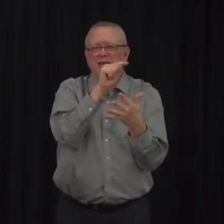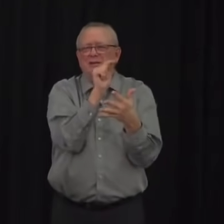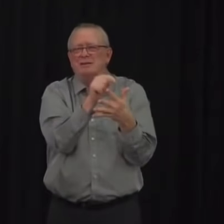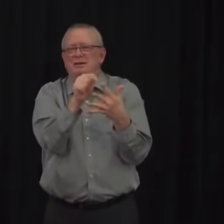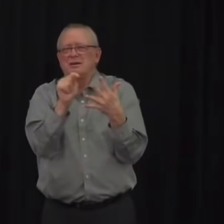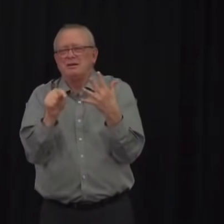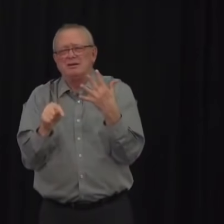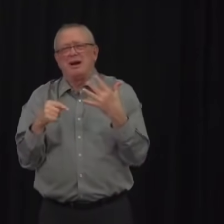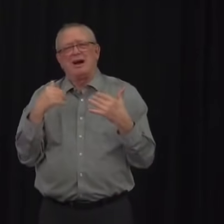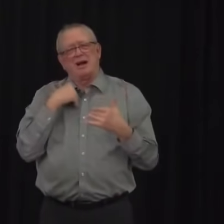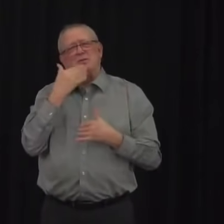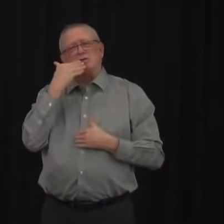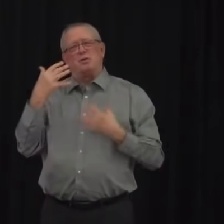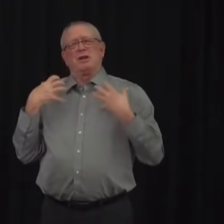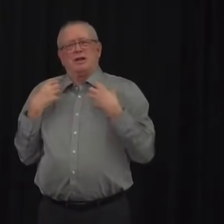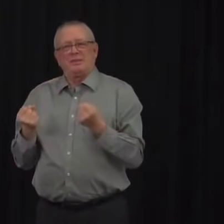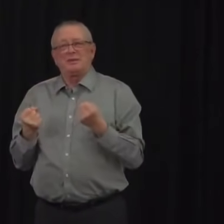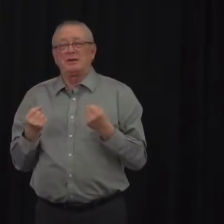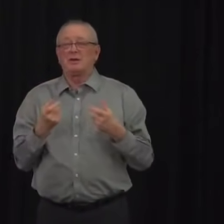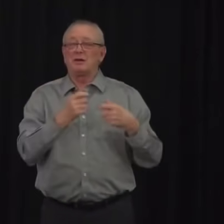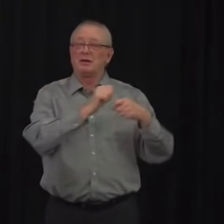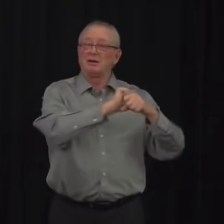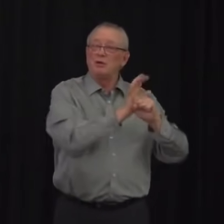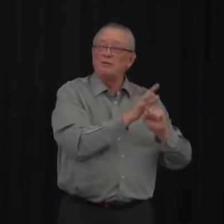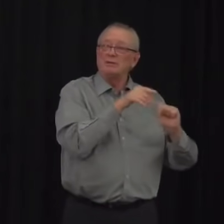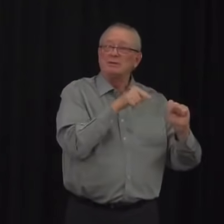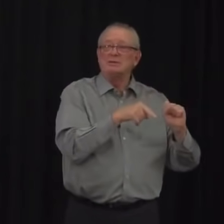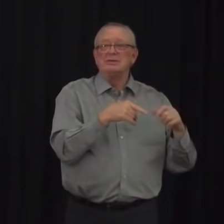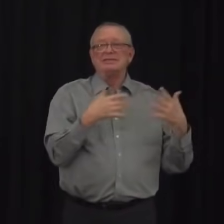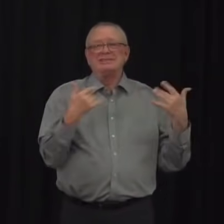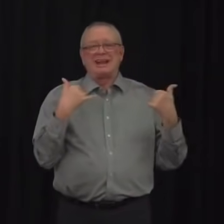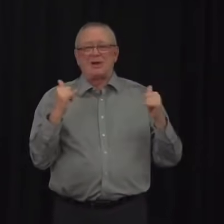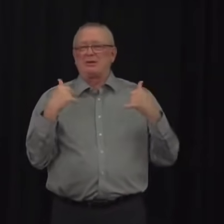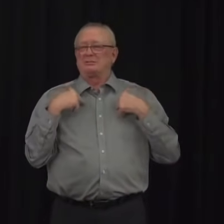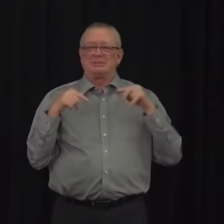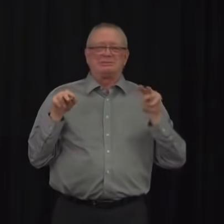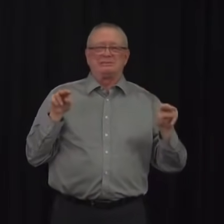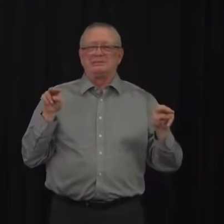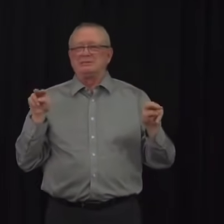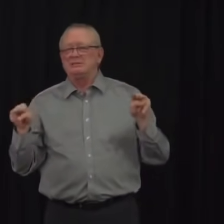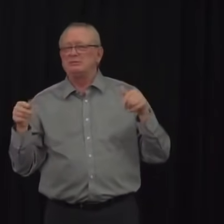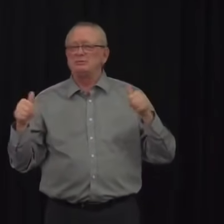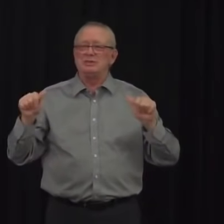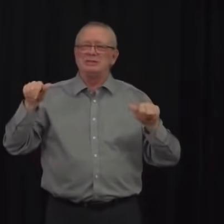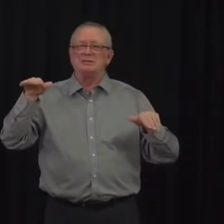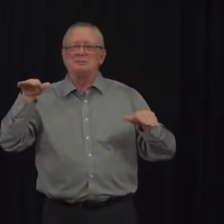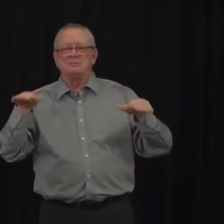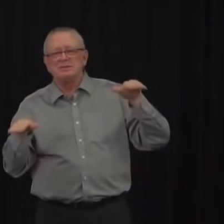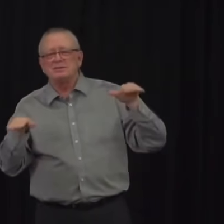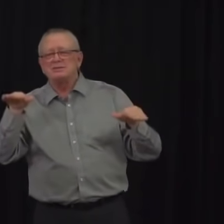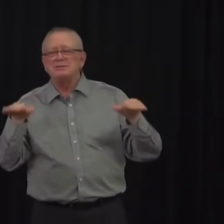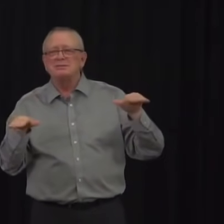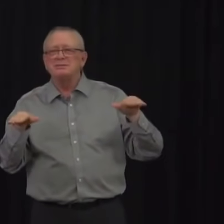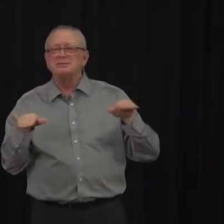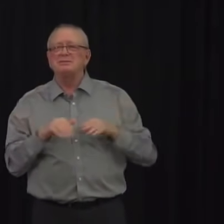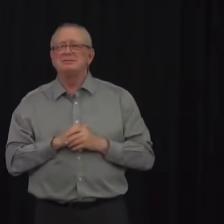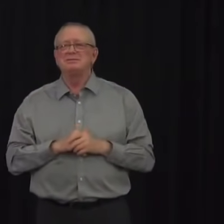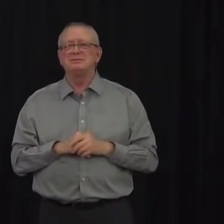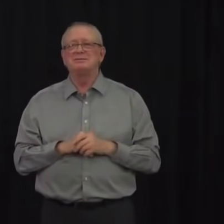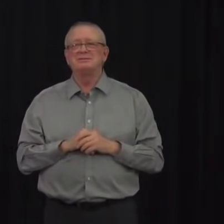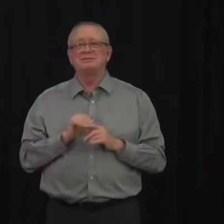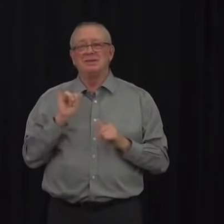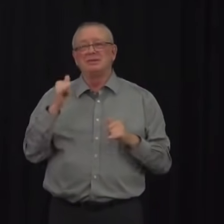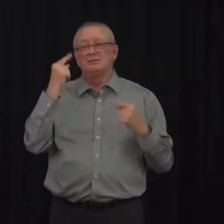account as I've made my recommendations, and also wanted to be able to give as much opportunity as possible